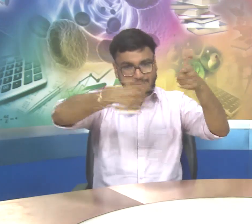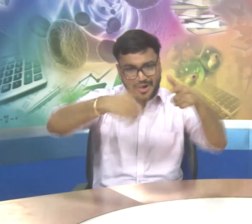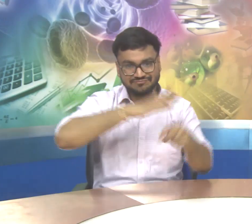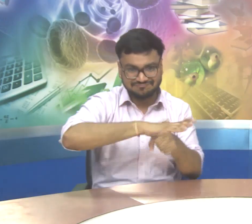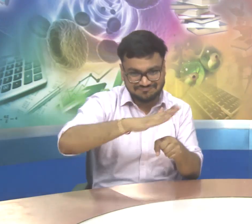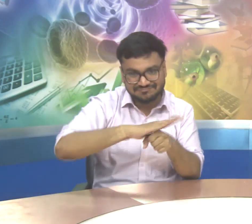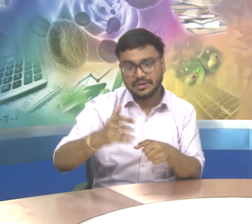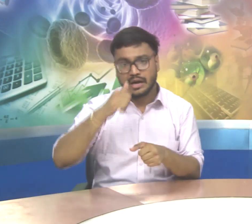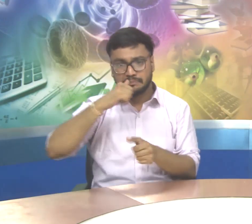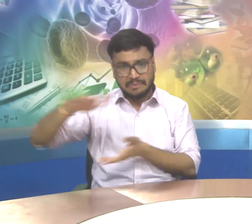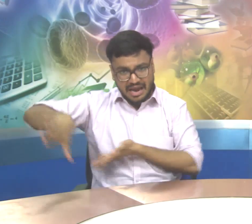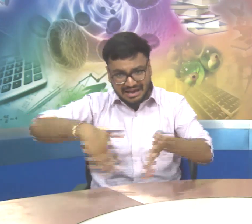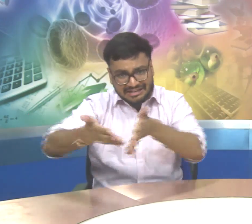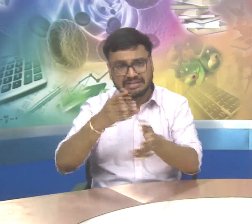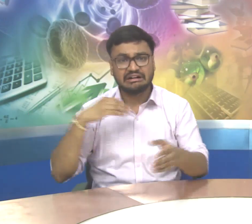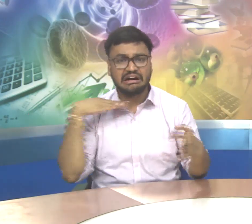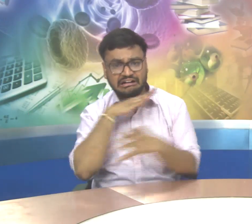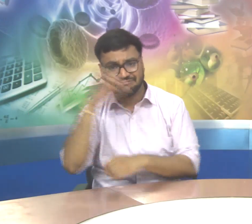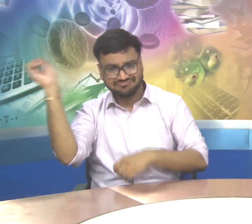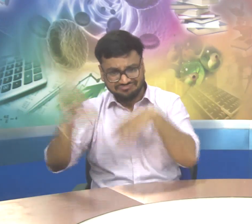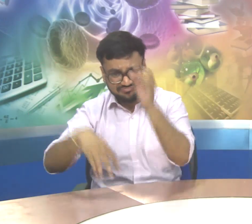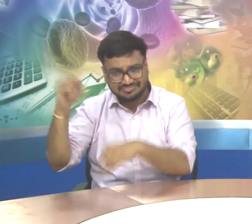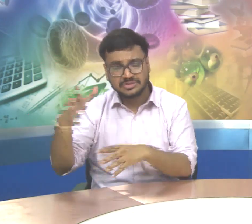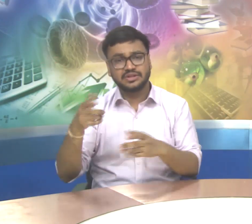water pollution and climate change.